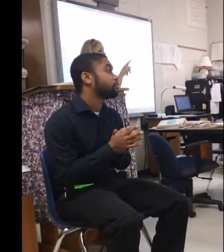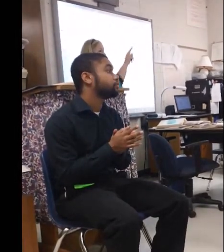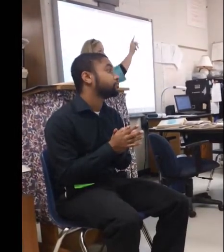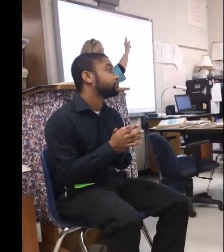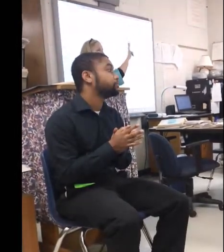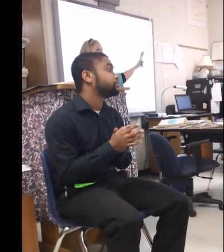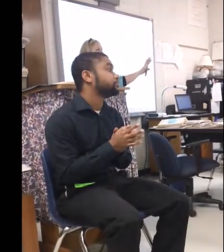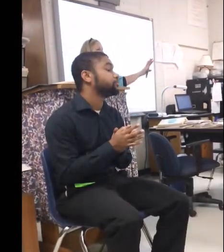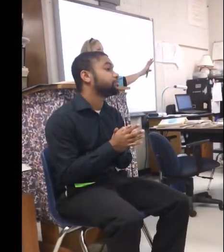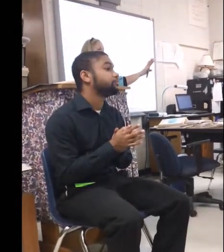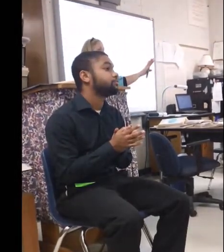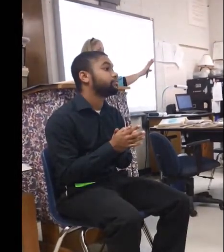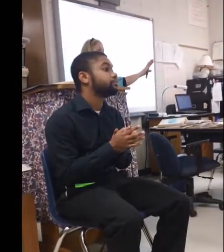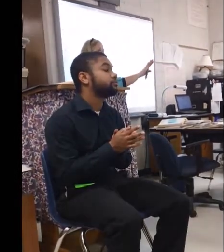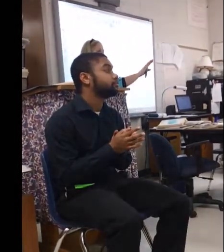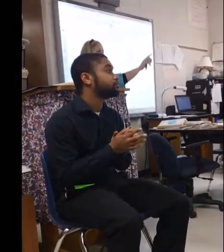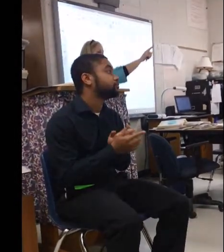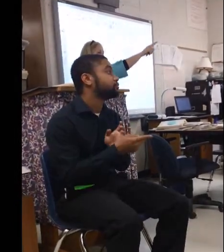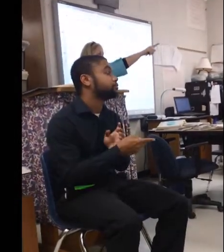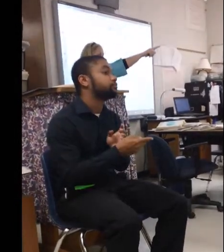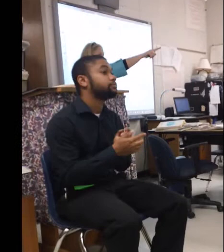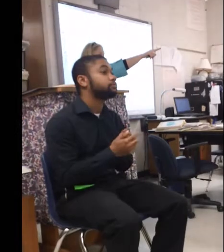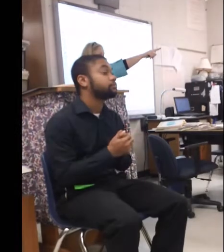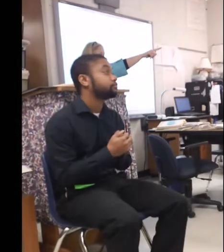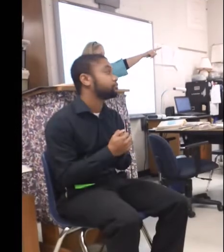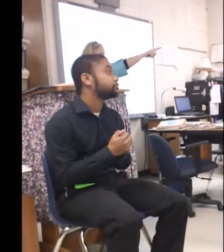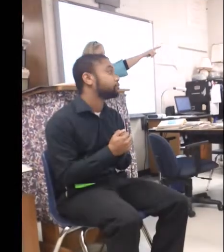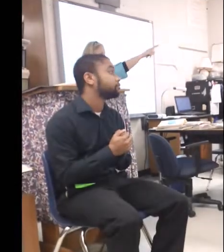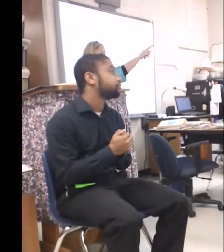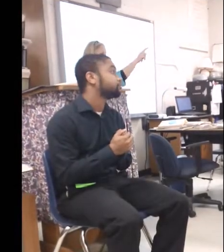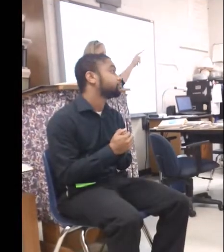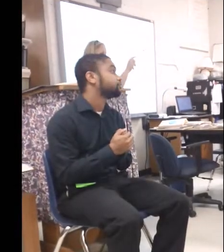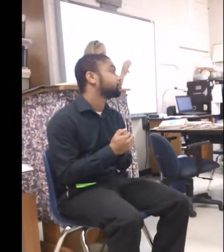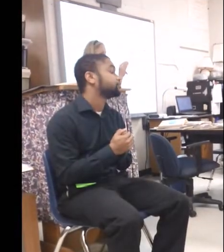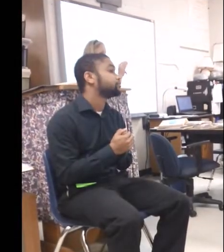This is my Okay, first time people laugh. stop. I'm trying to talk to them.